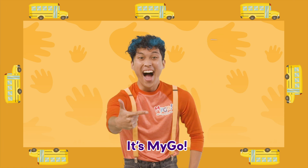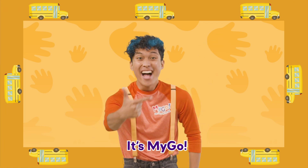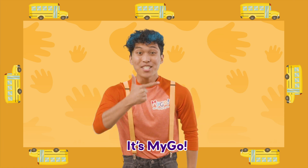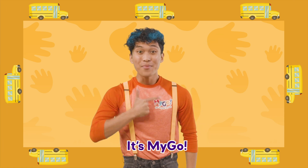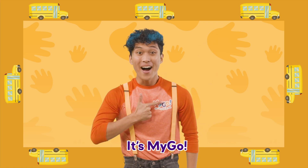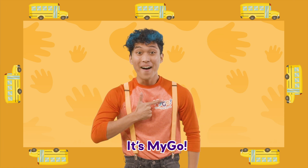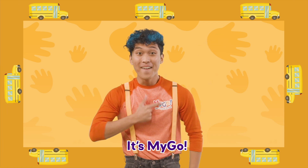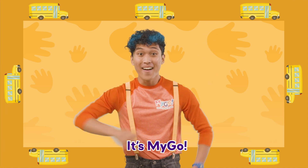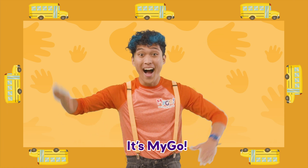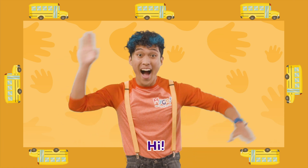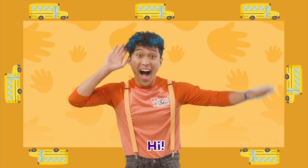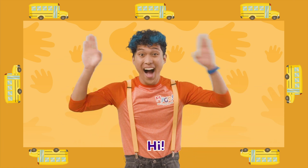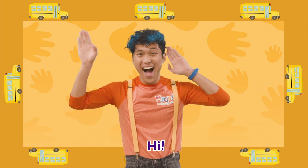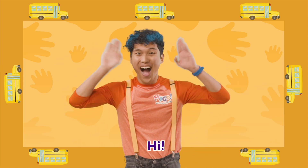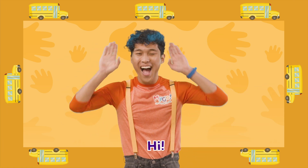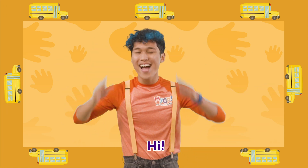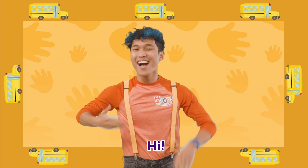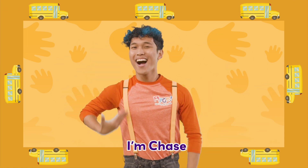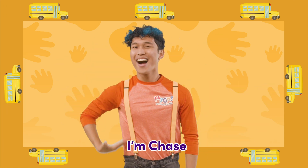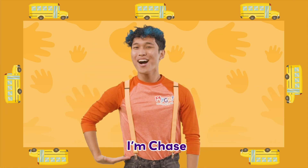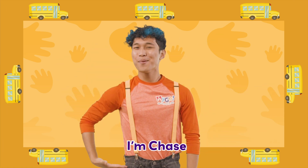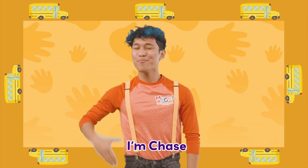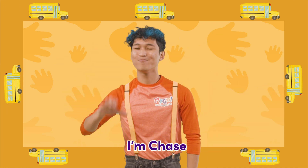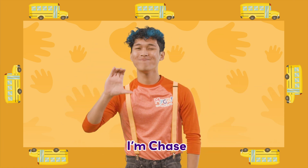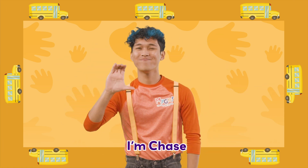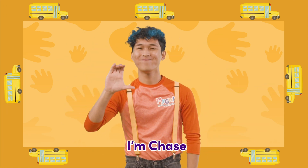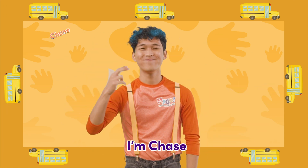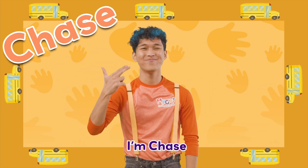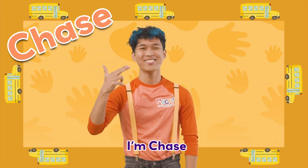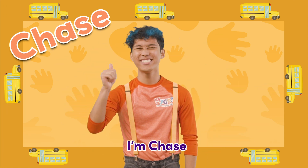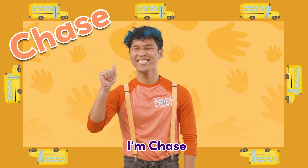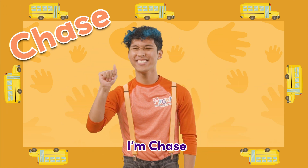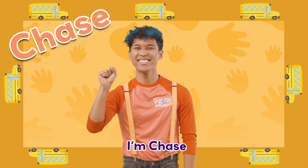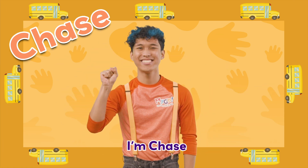It's my go. Hi, I'm Chase.